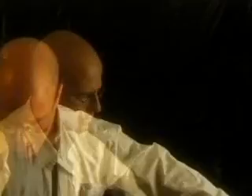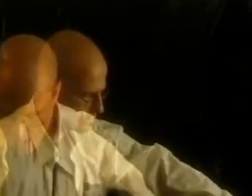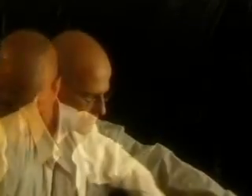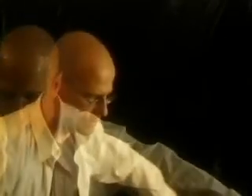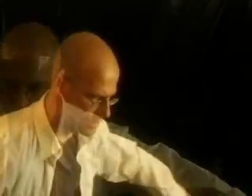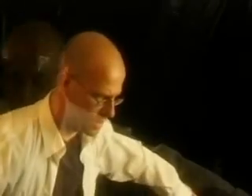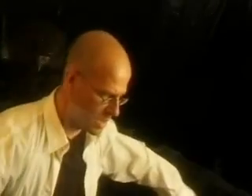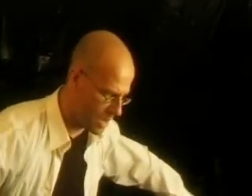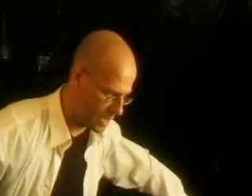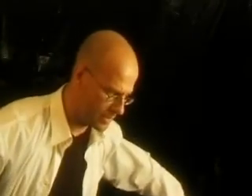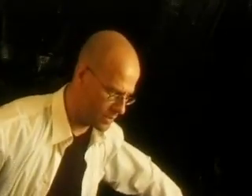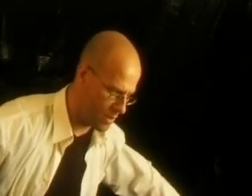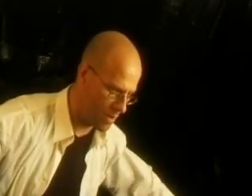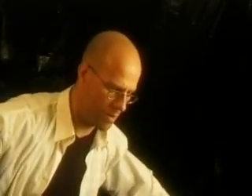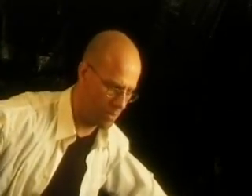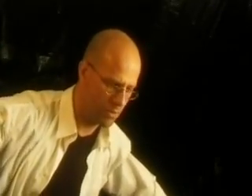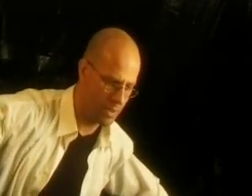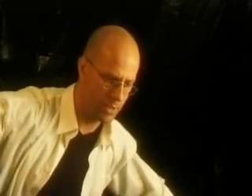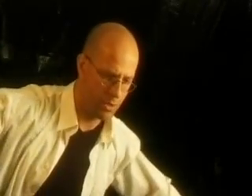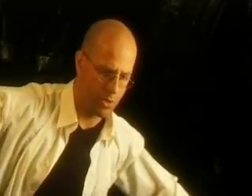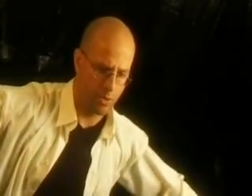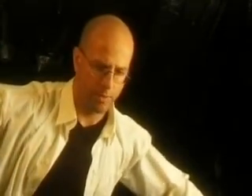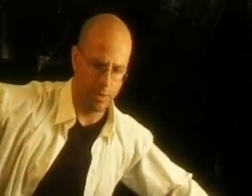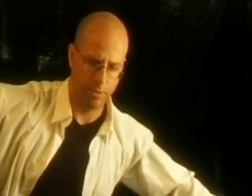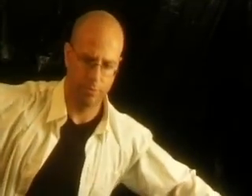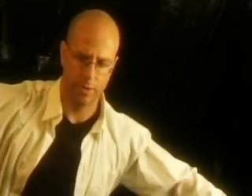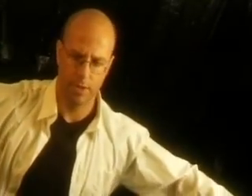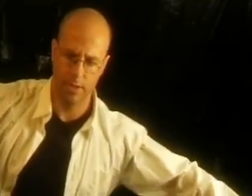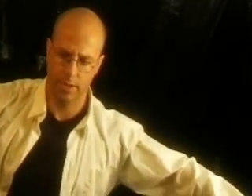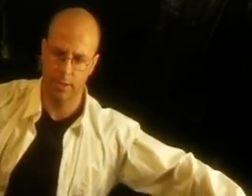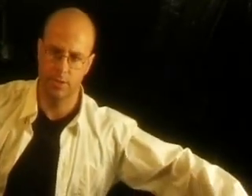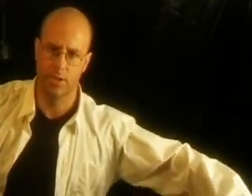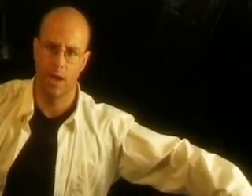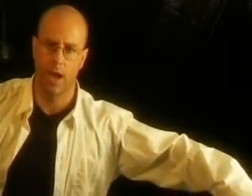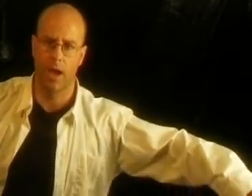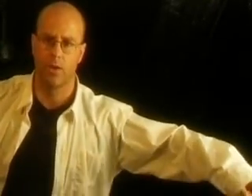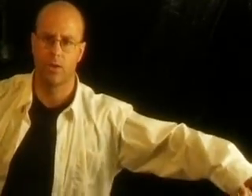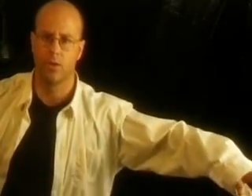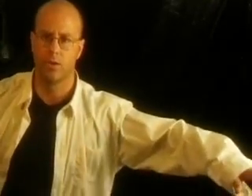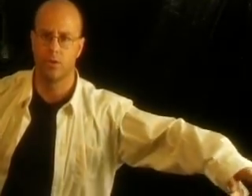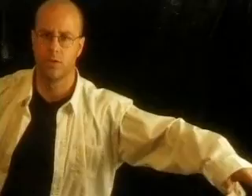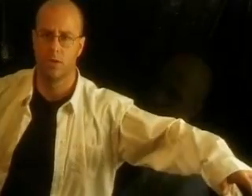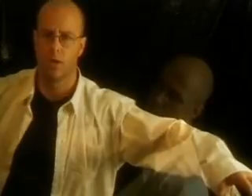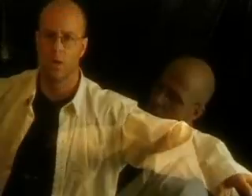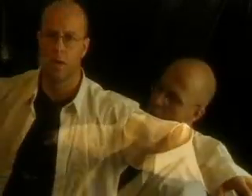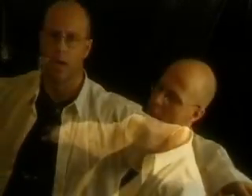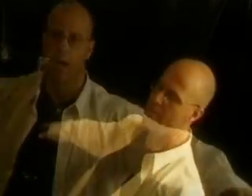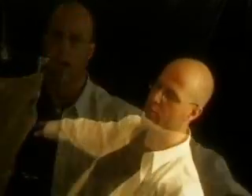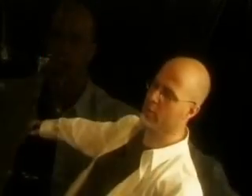I know that you've been feeling tired. I bring